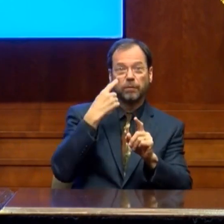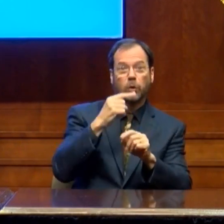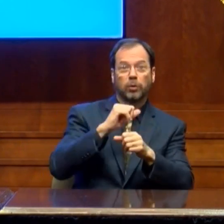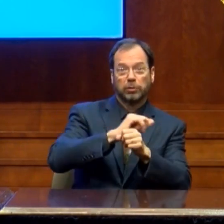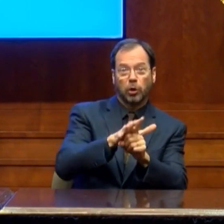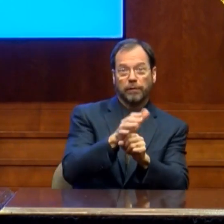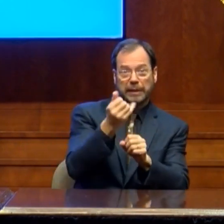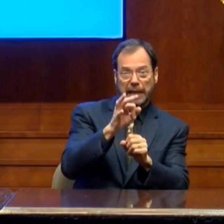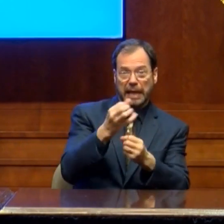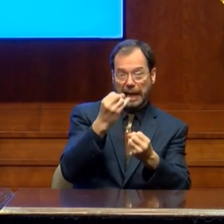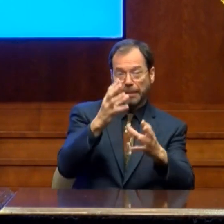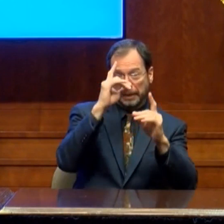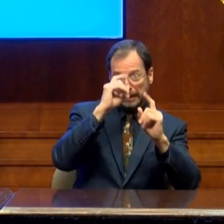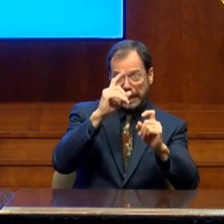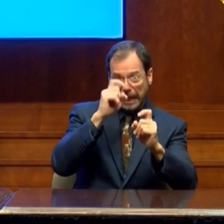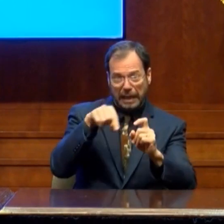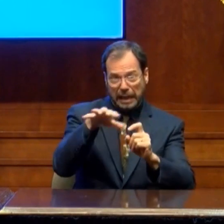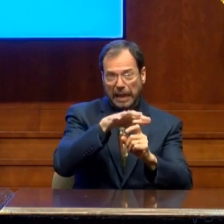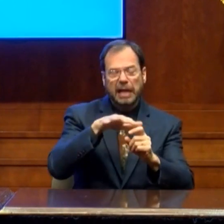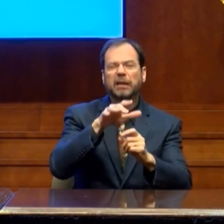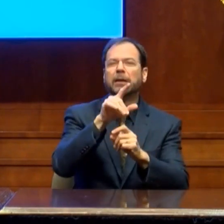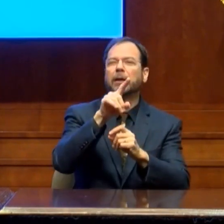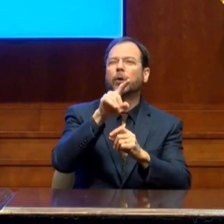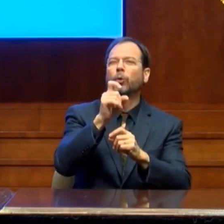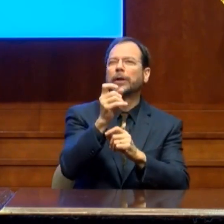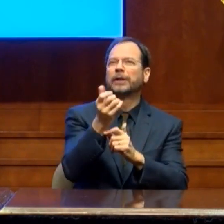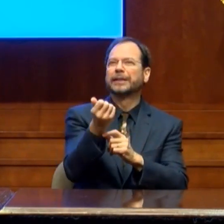COVID-19 is now up to about